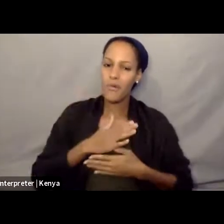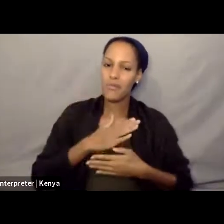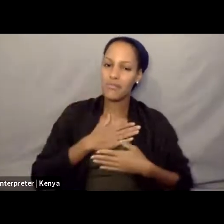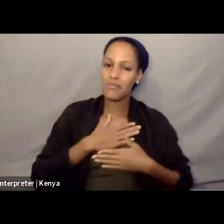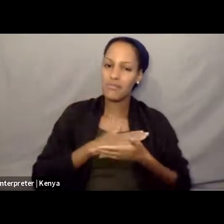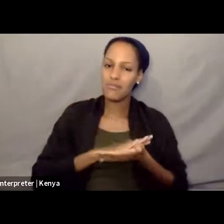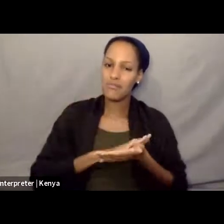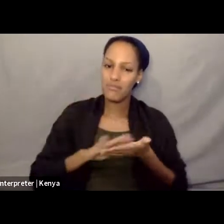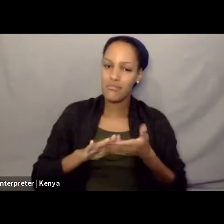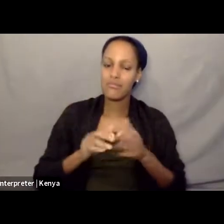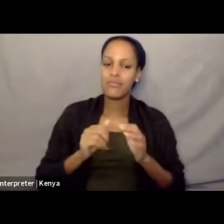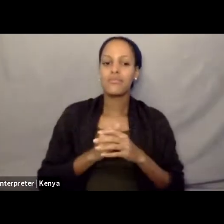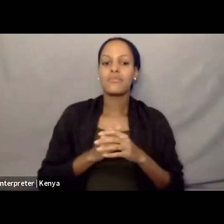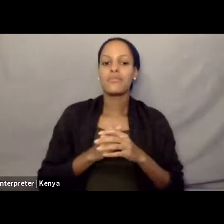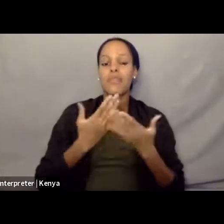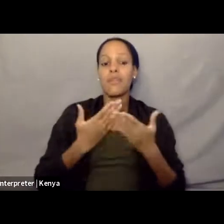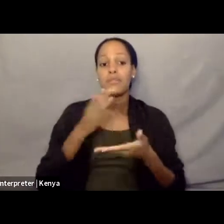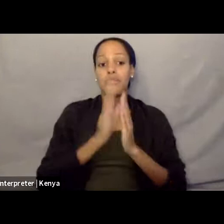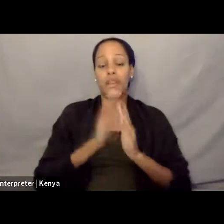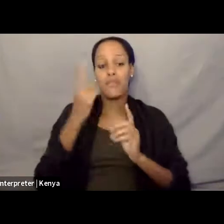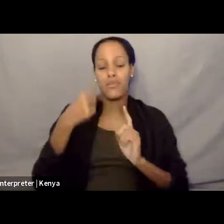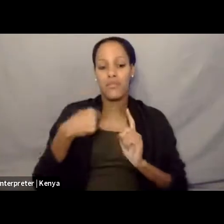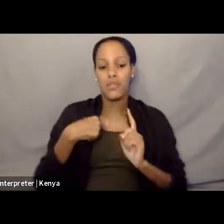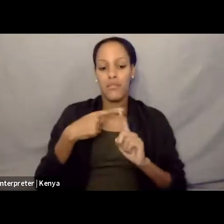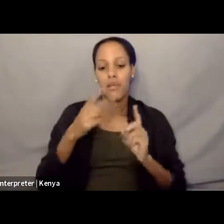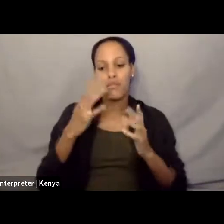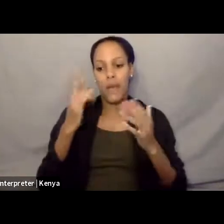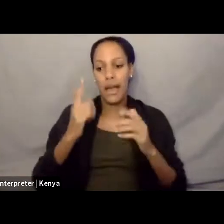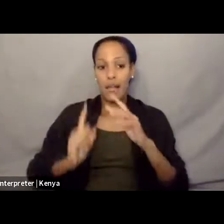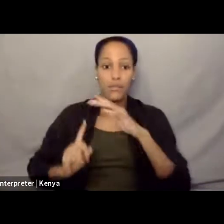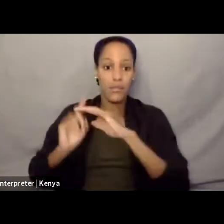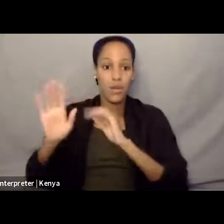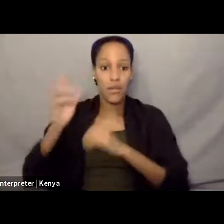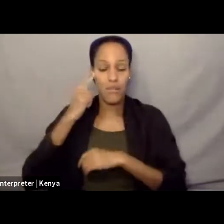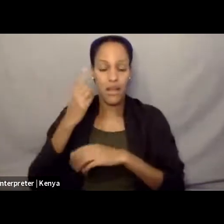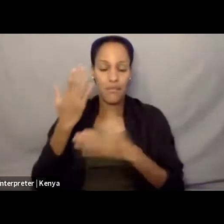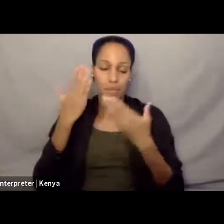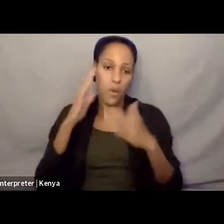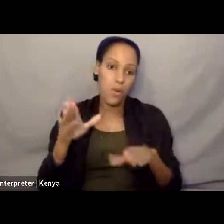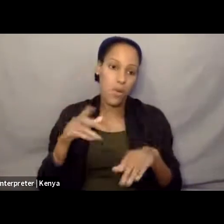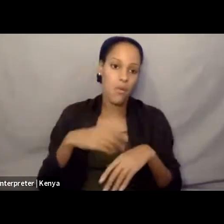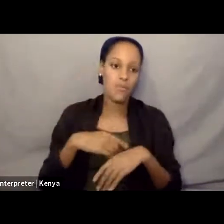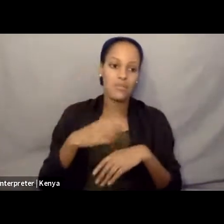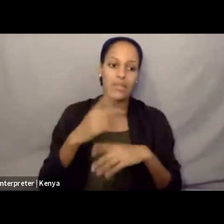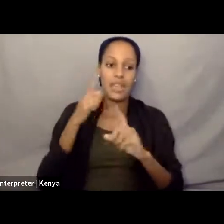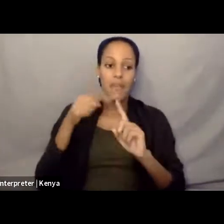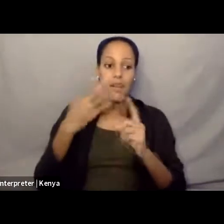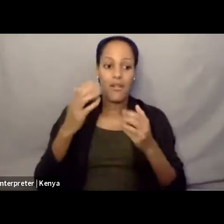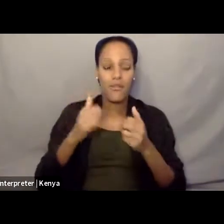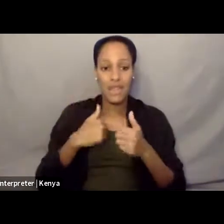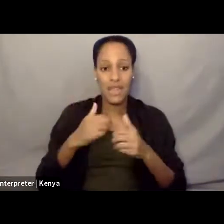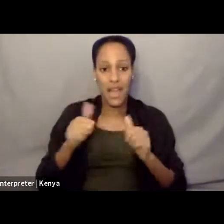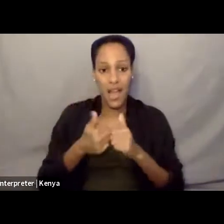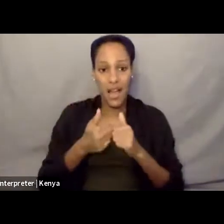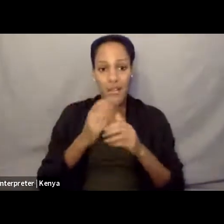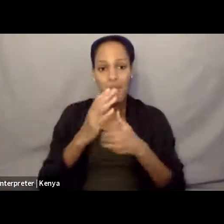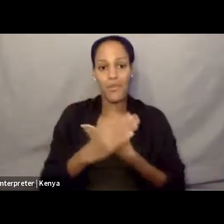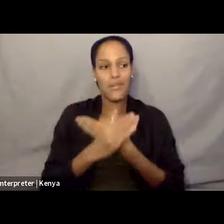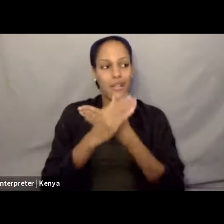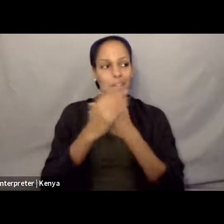And however it was, I flitted through Nicole's mind, a little butterfly, a little flutterby. Delights